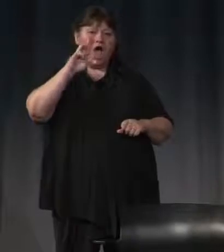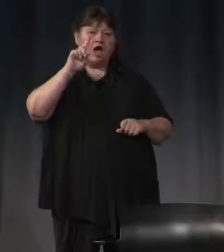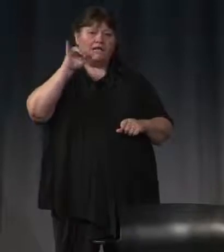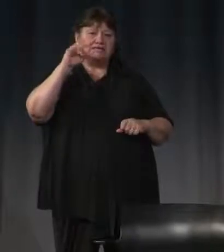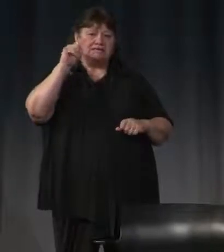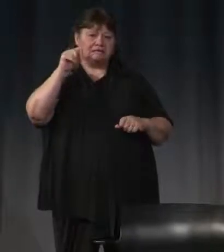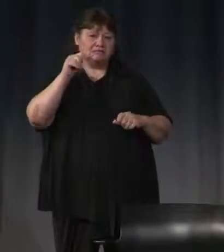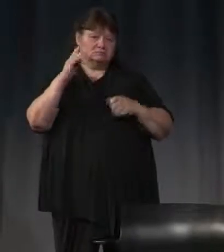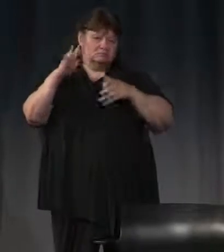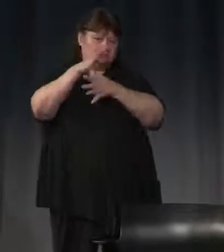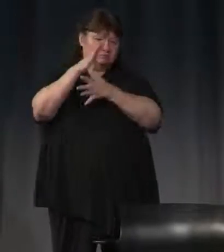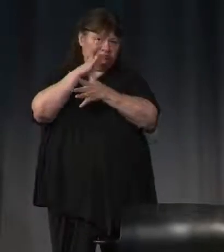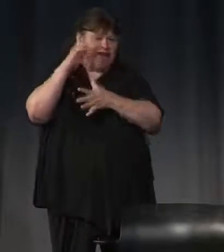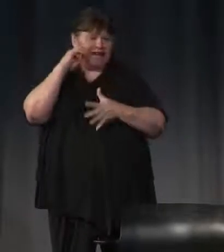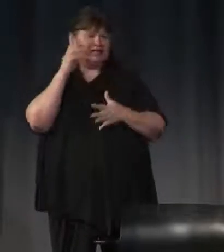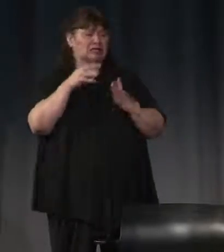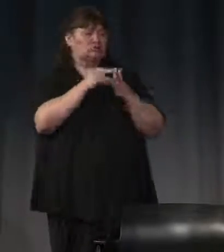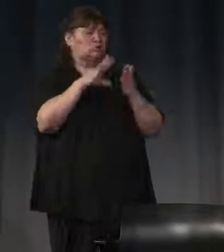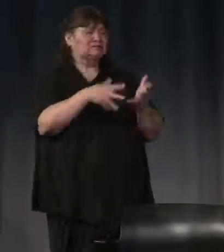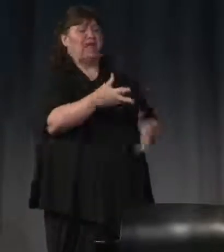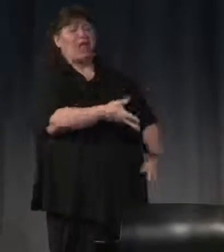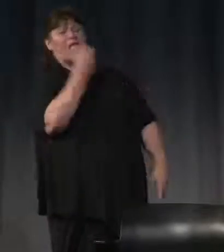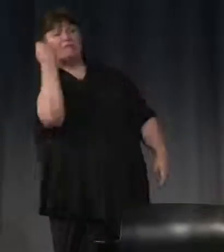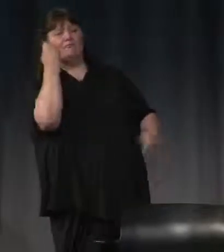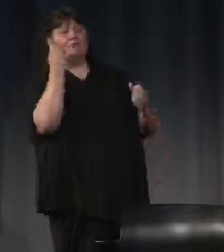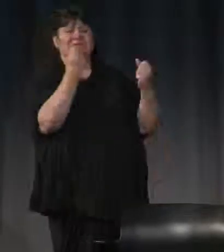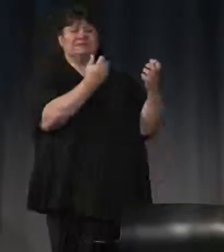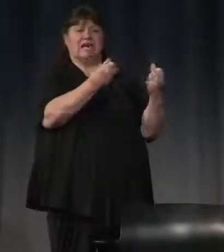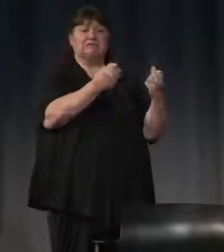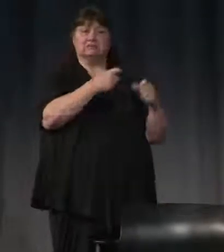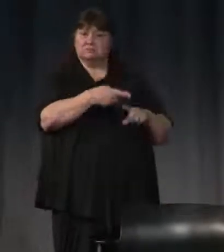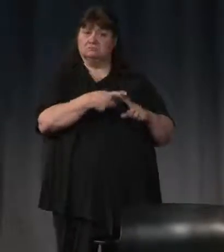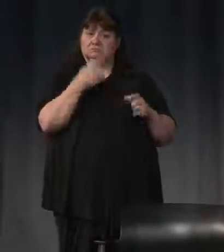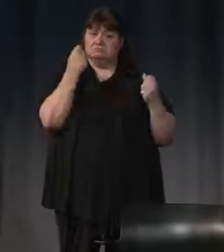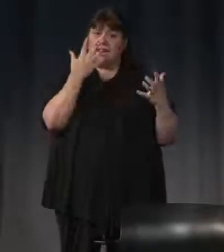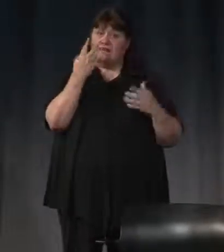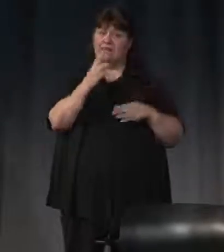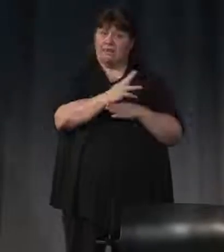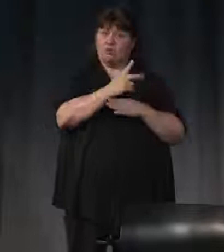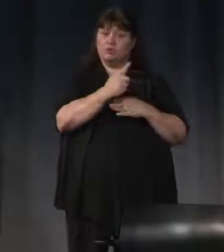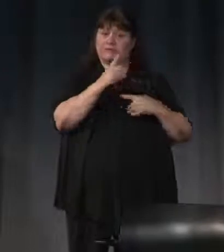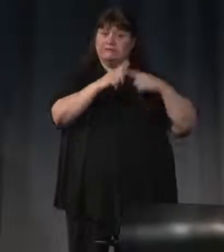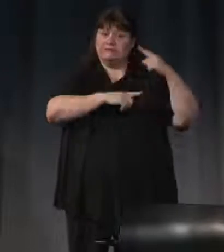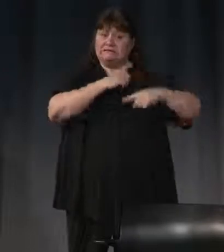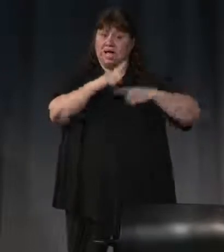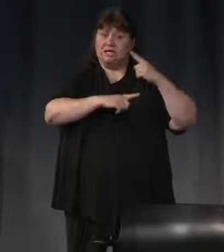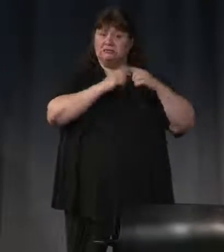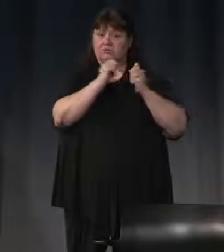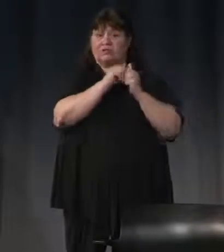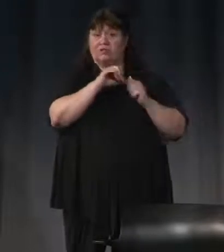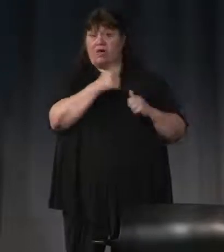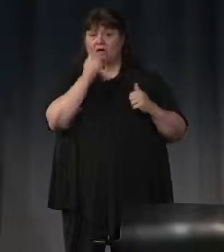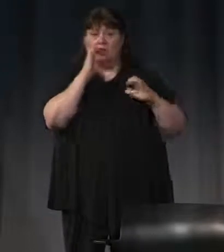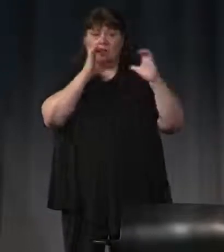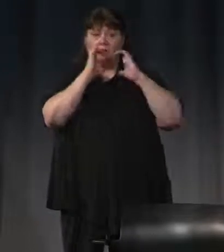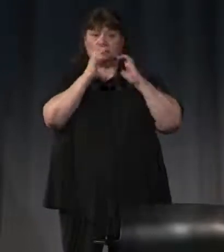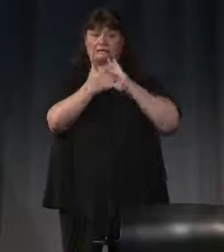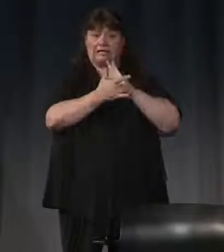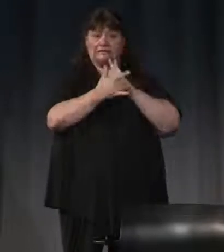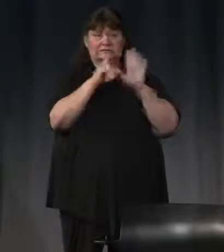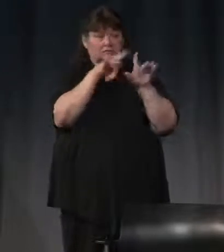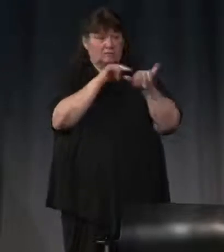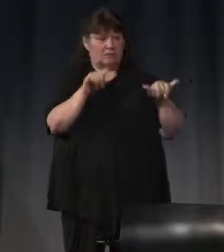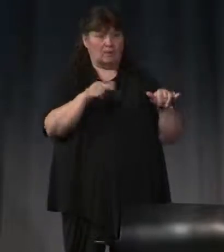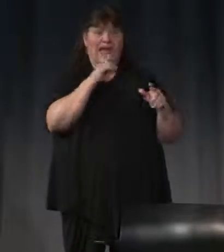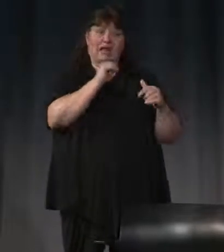being completely wrenched out of the sign language world, because many of them were using sign language alongside other communication techniques all at the same